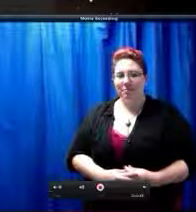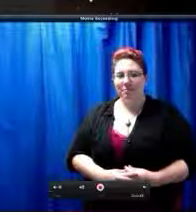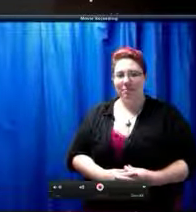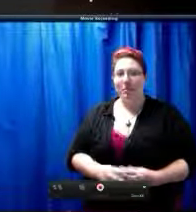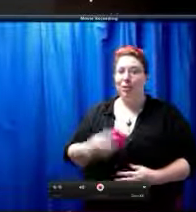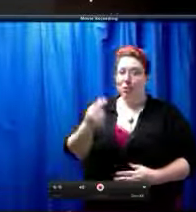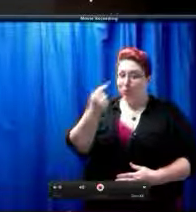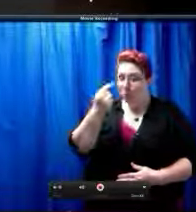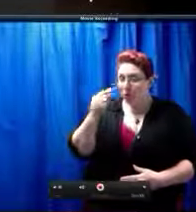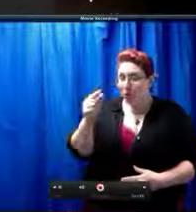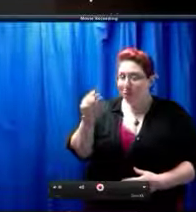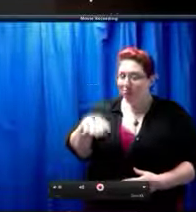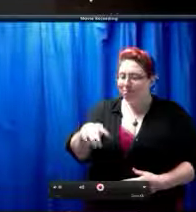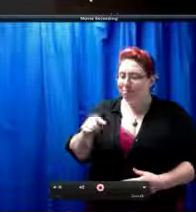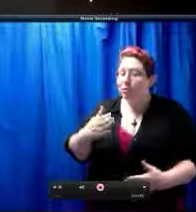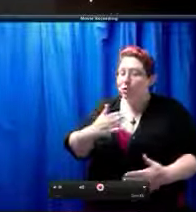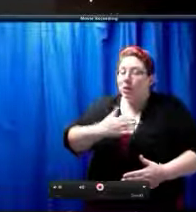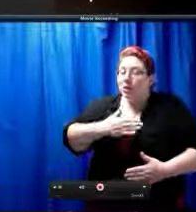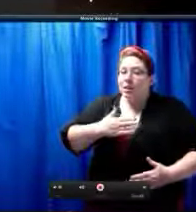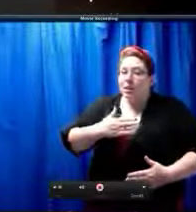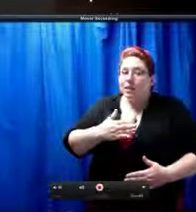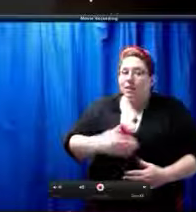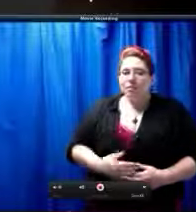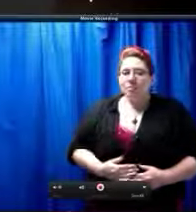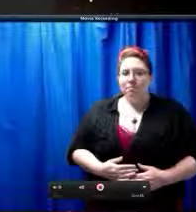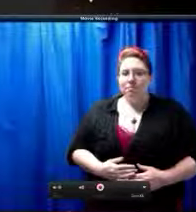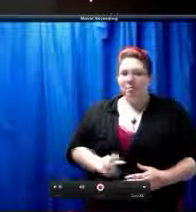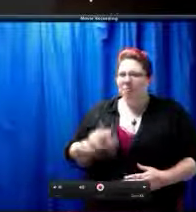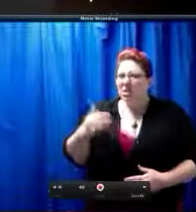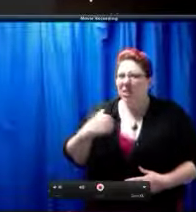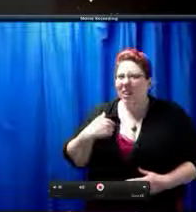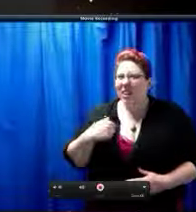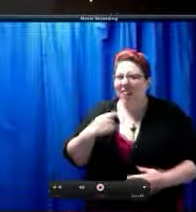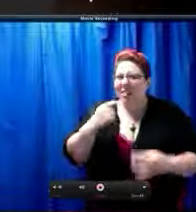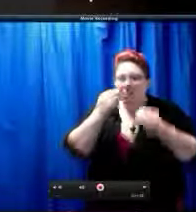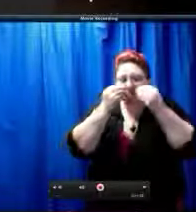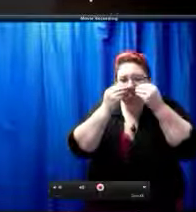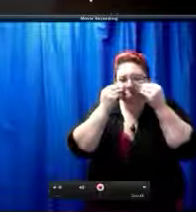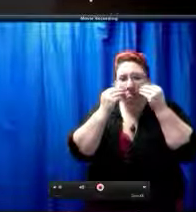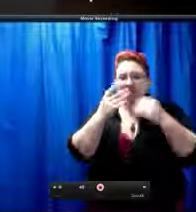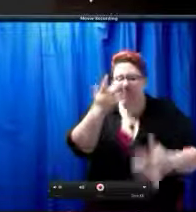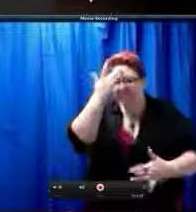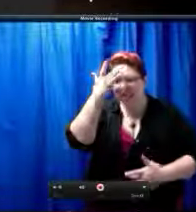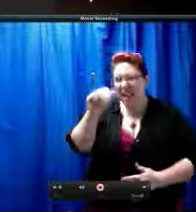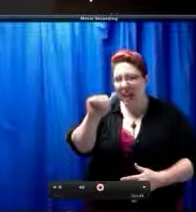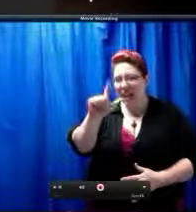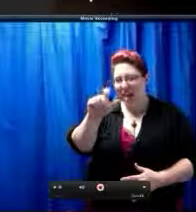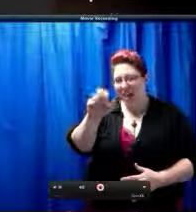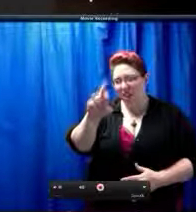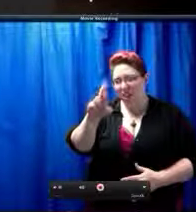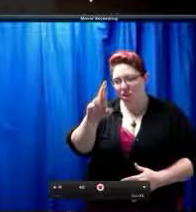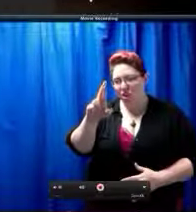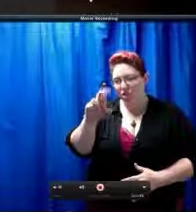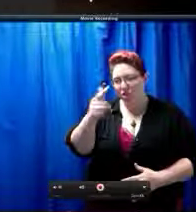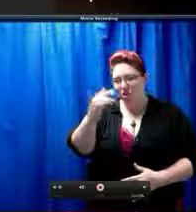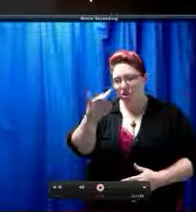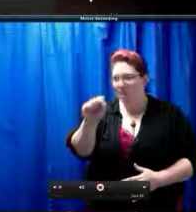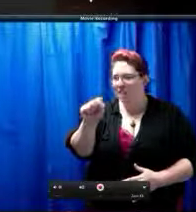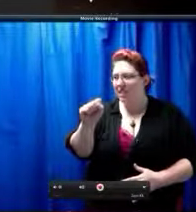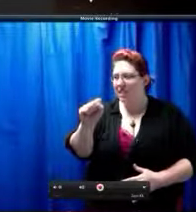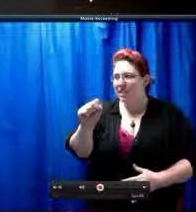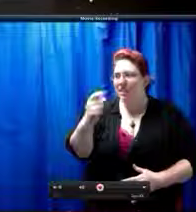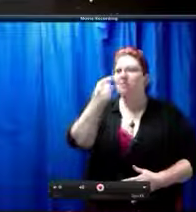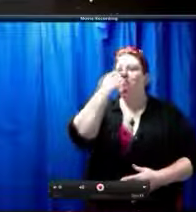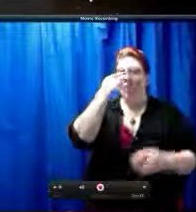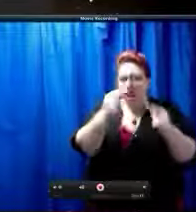Okay, take a deep breath for me, sweetie. Have you had a little bit of sinus stuff going on? Allergies? Mm-hmm. Yep. I can see that.